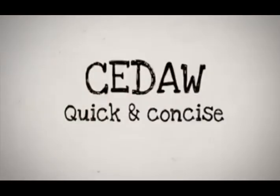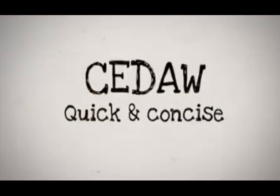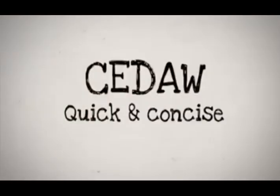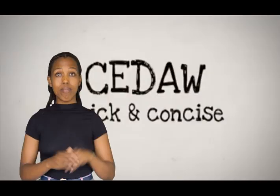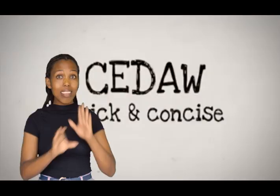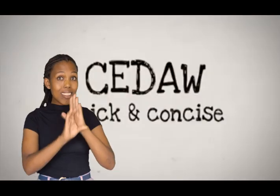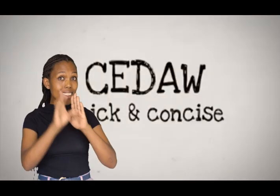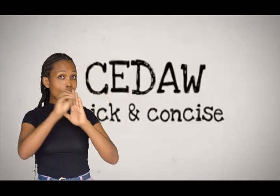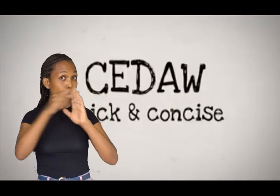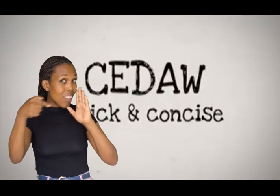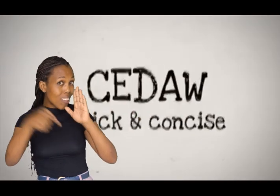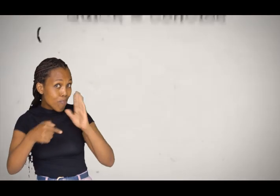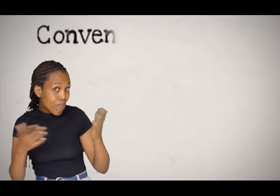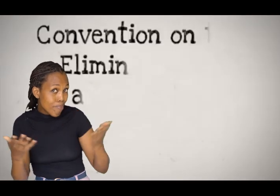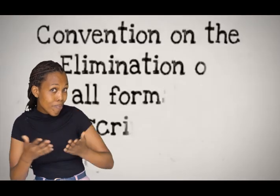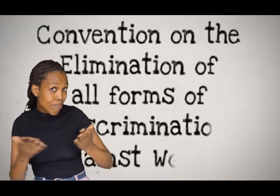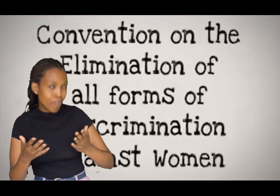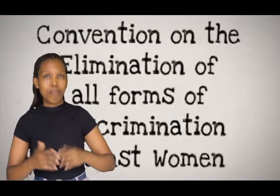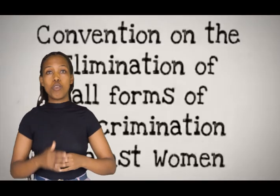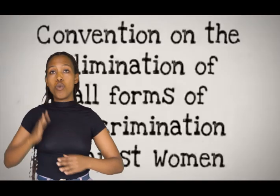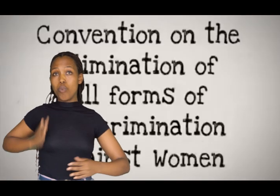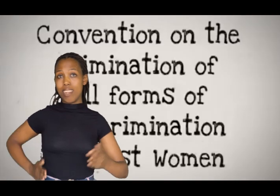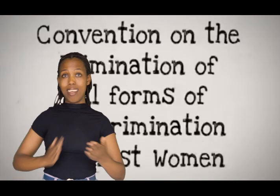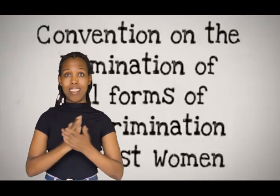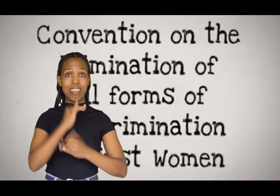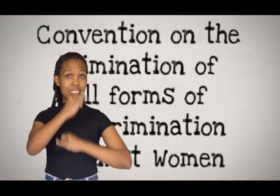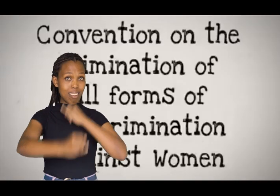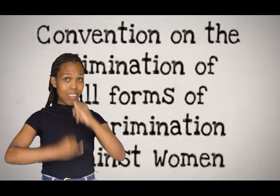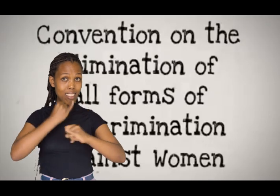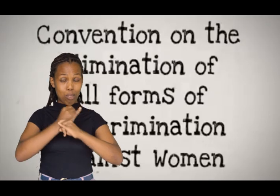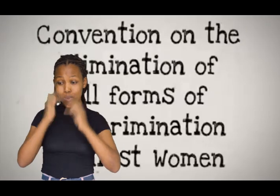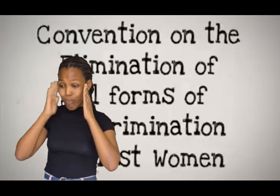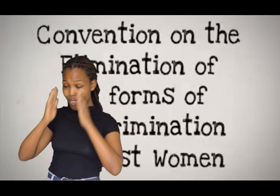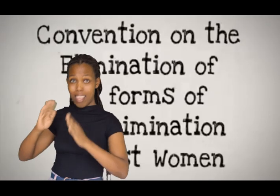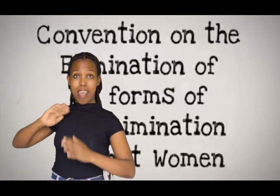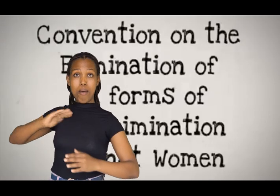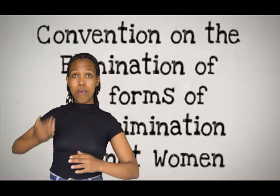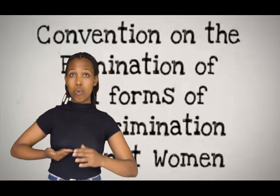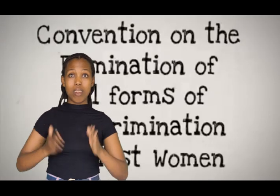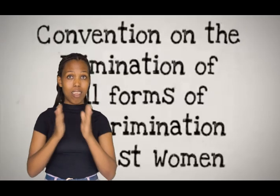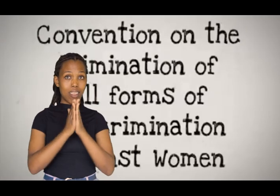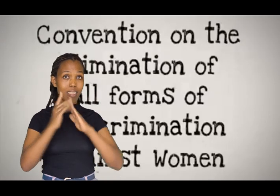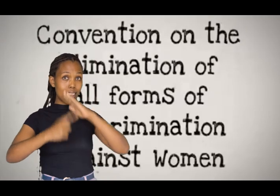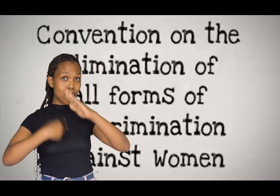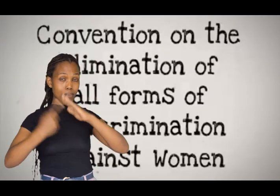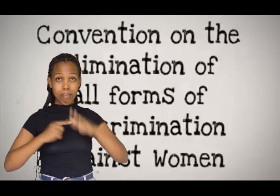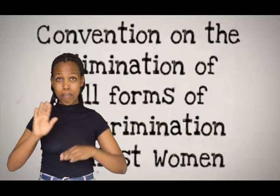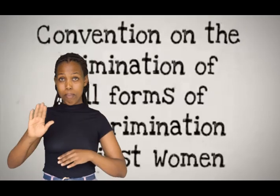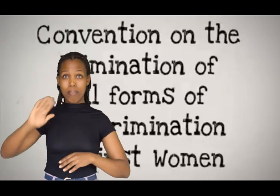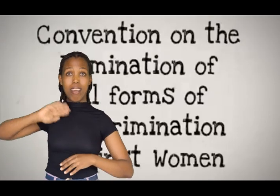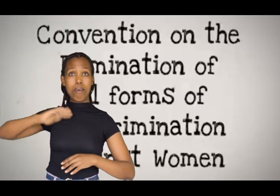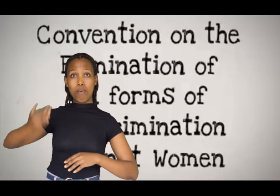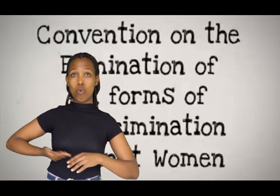The Convention on the Elimination of All Forms of Discrimination Against Women is an international human rights treaty that focuses